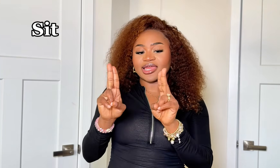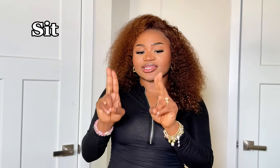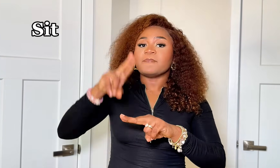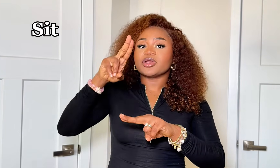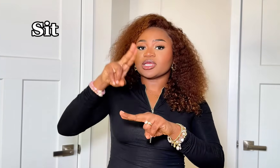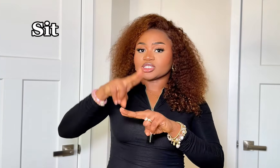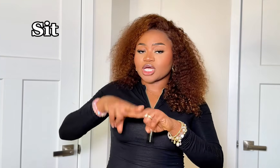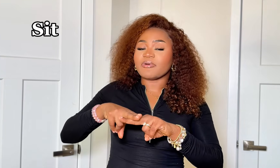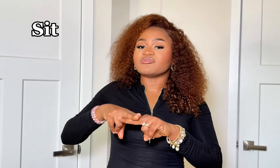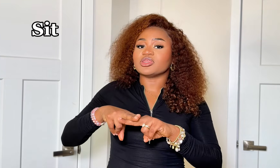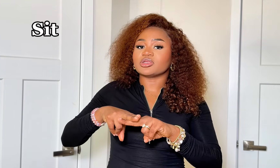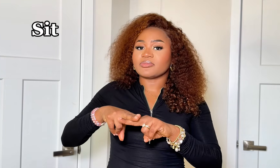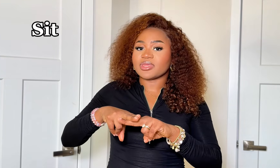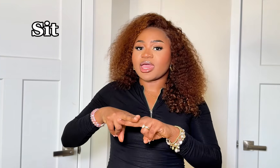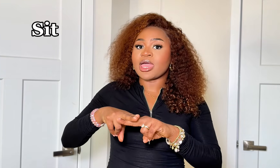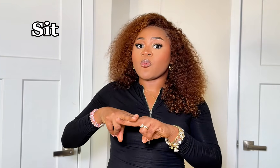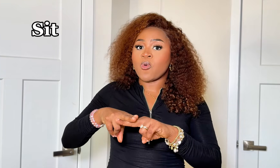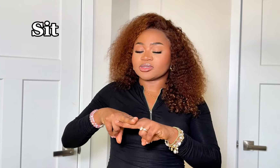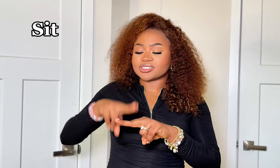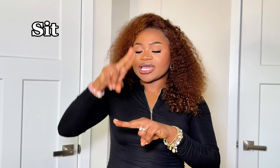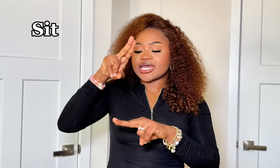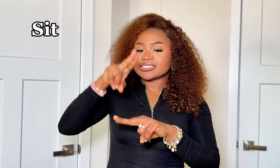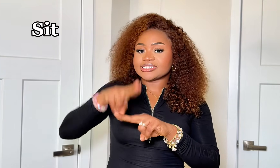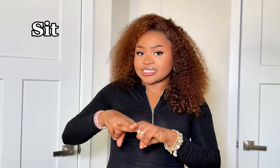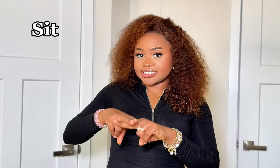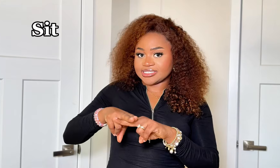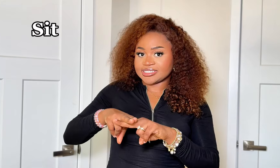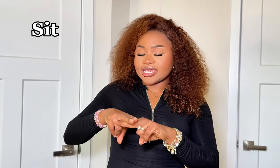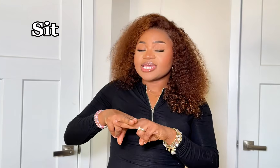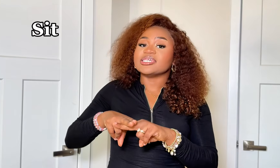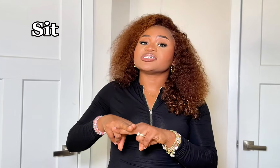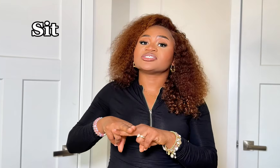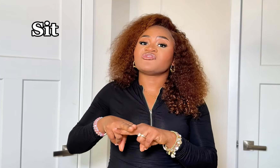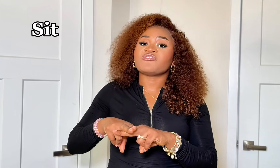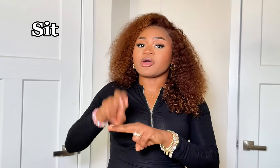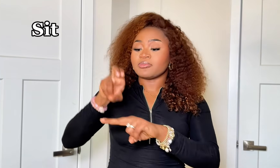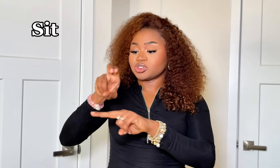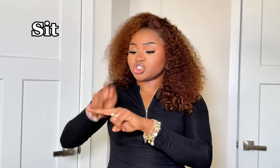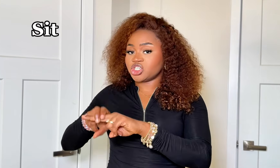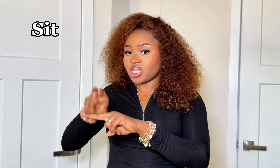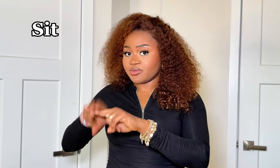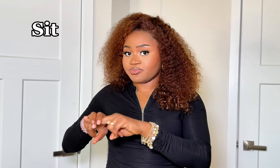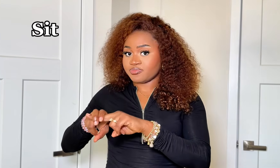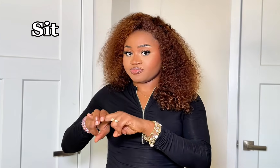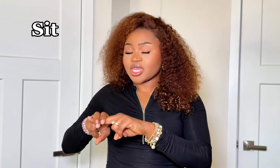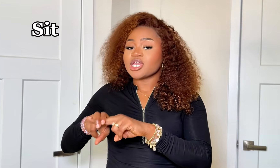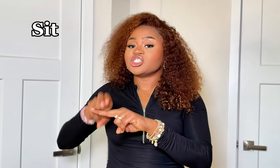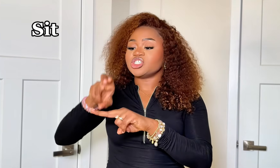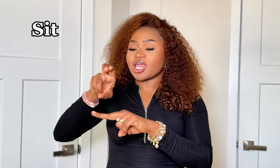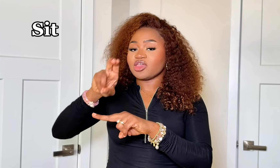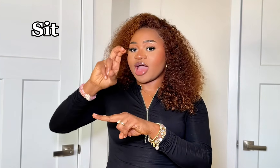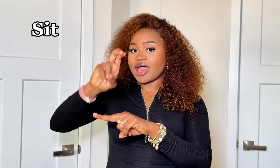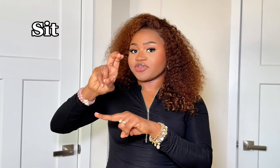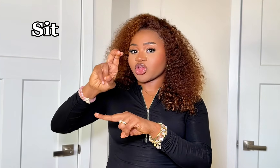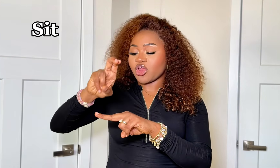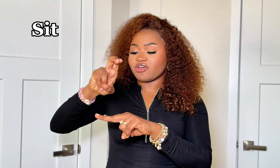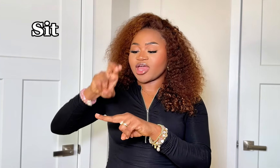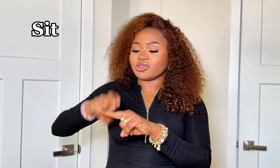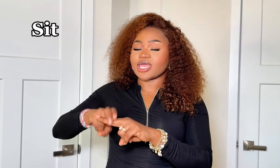this. Put it on top of the non-dominant hand once. Sit. This is different from chair. Chair, you have it curved and you tap